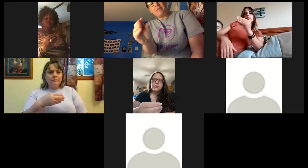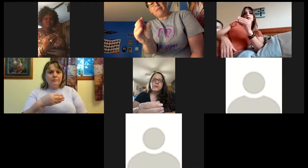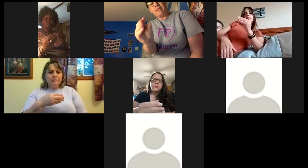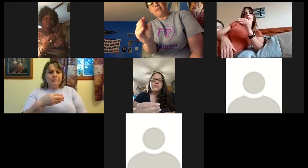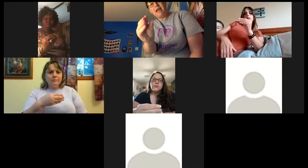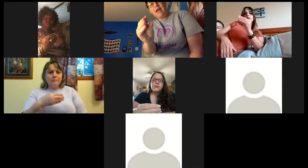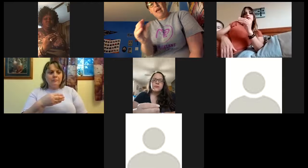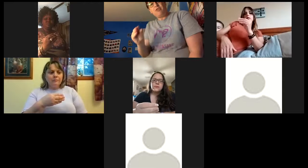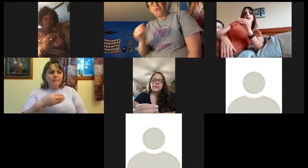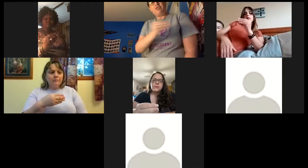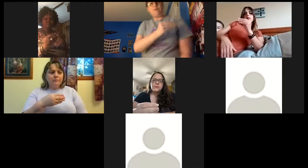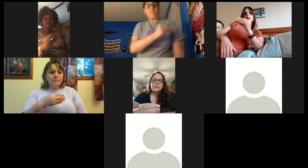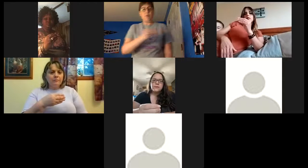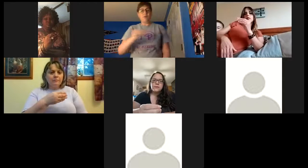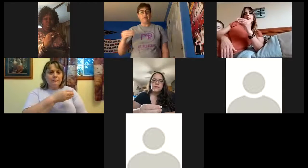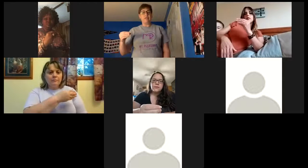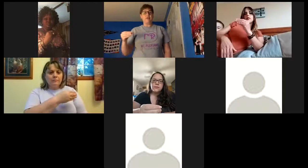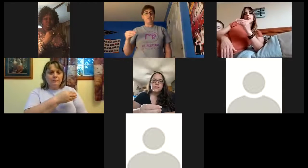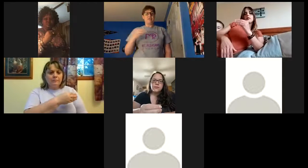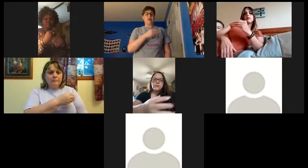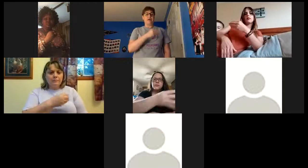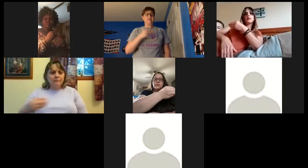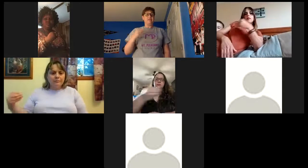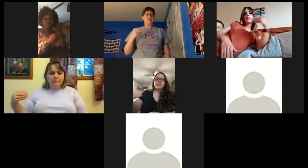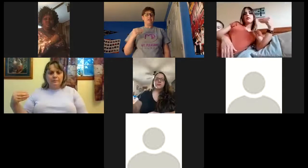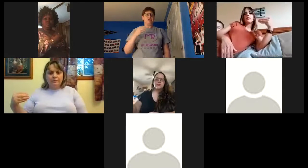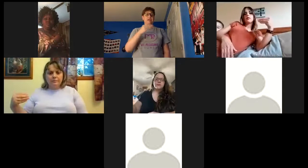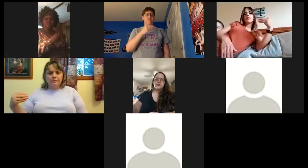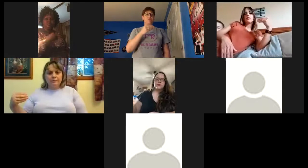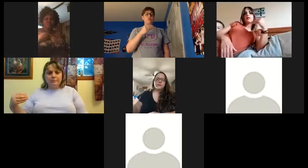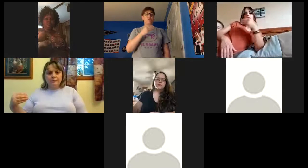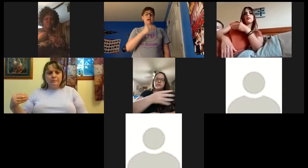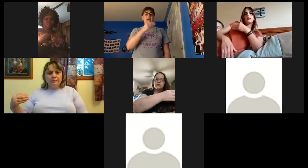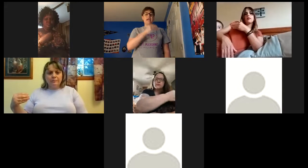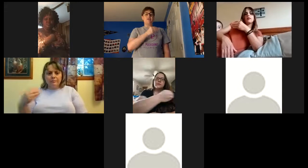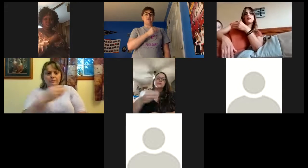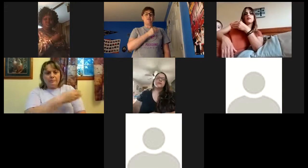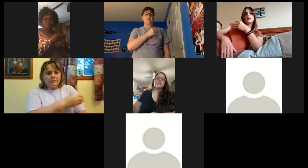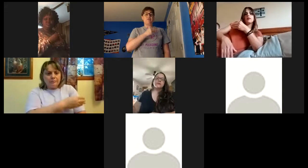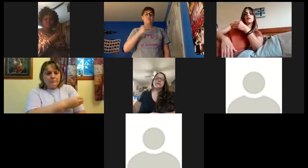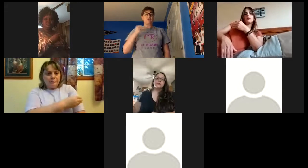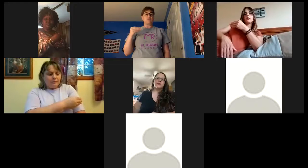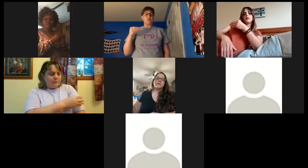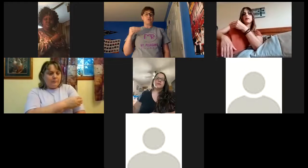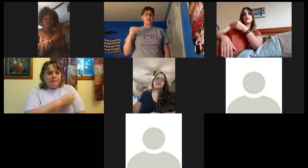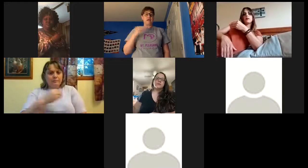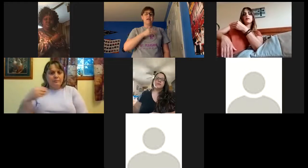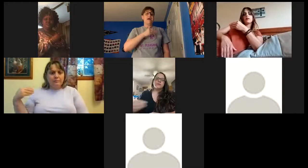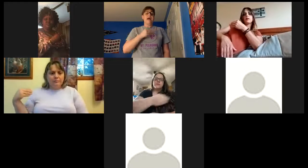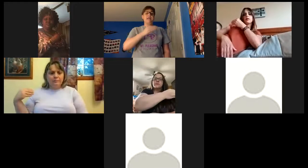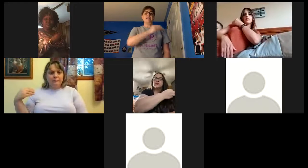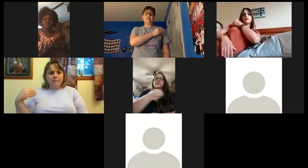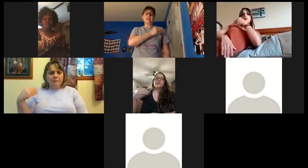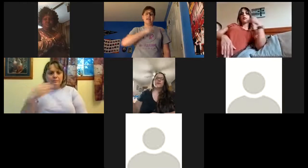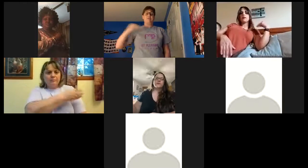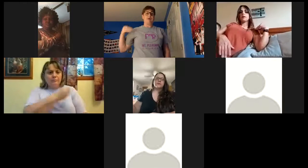grab something and you're going to just pull it over this way. You're going to go like, if you're with your right hand, you're going to go from your left shoulder to your right.